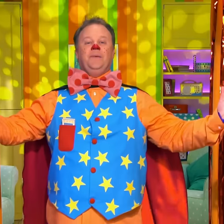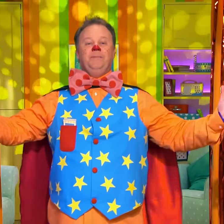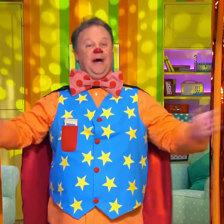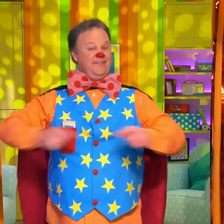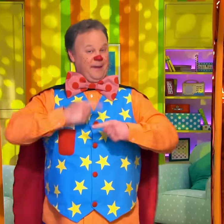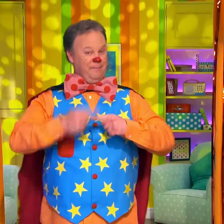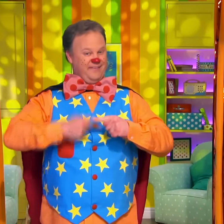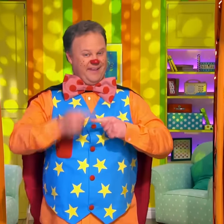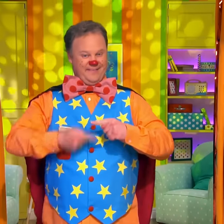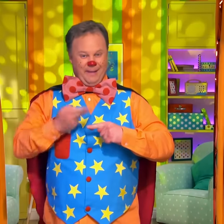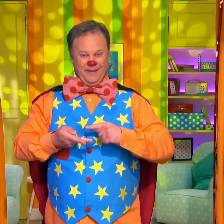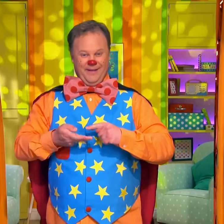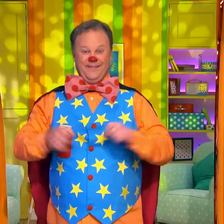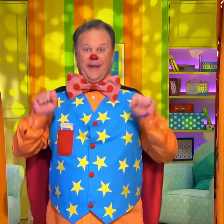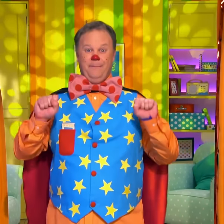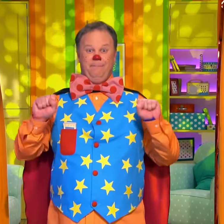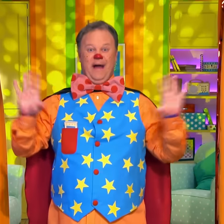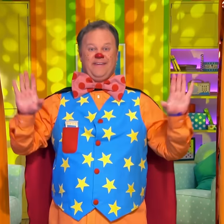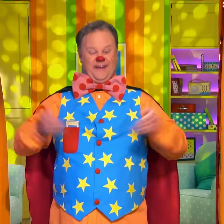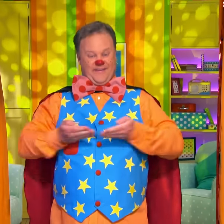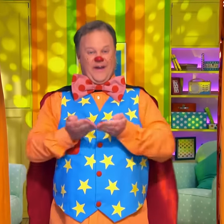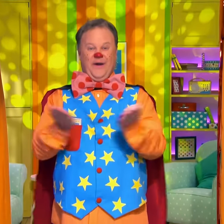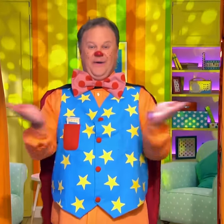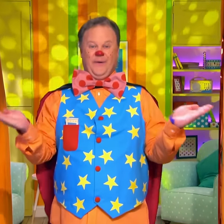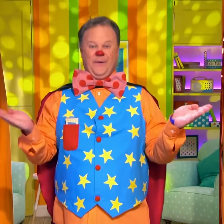Welcome to Mr. Tumble's Magic Show.